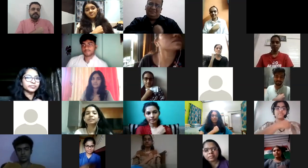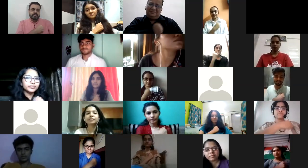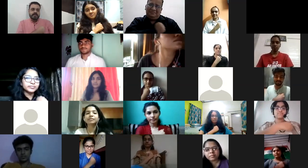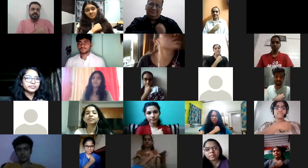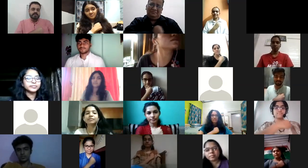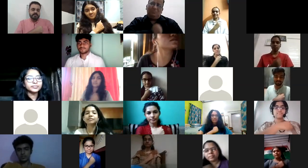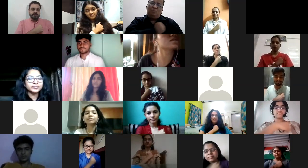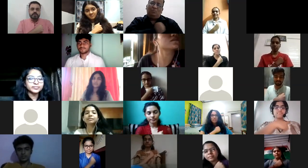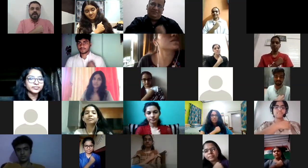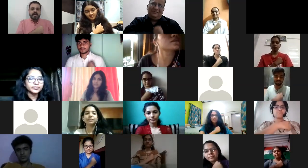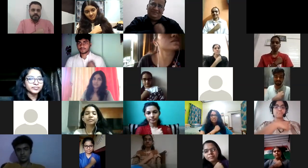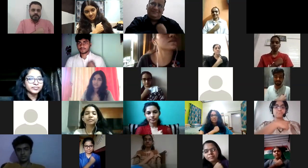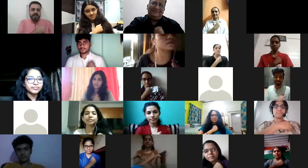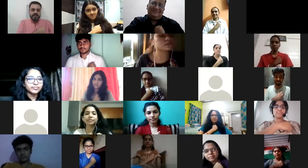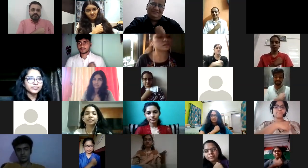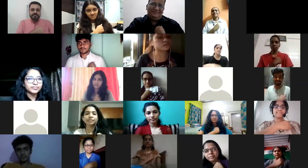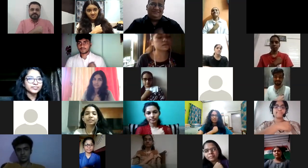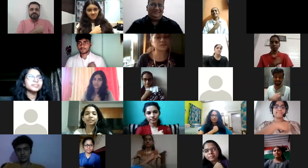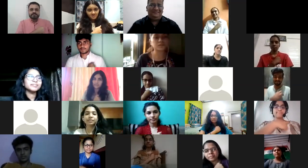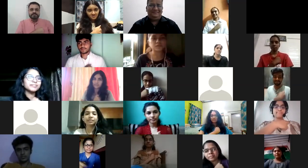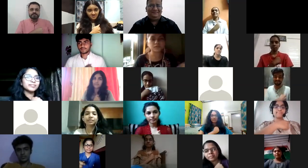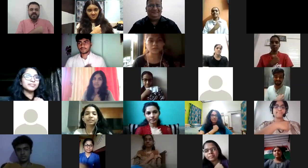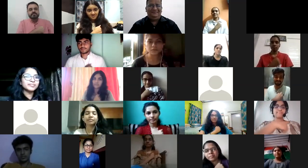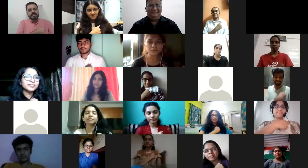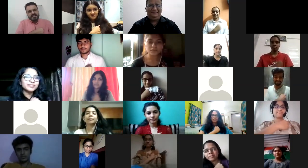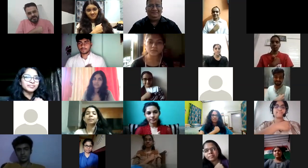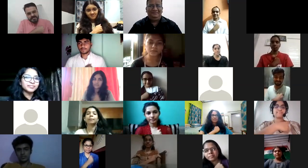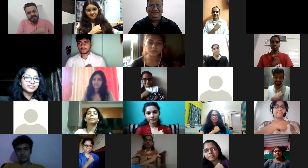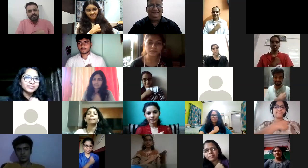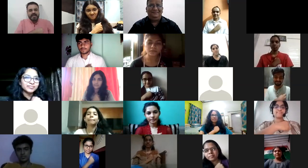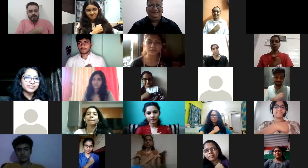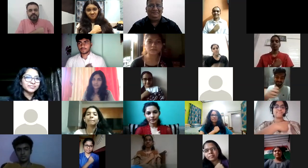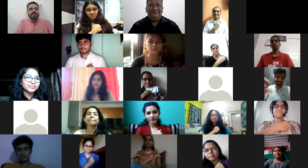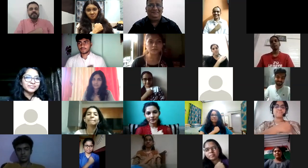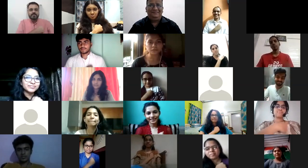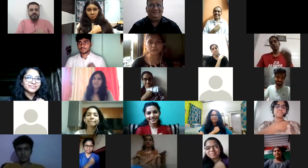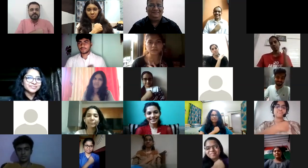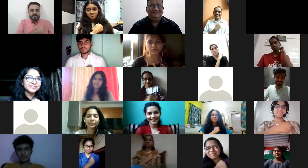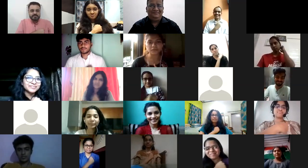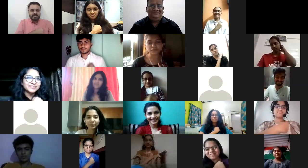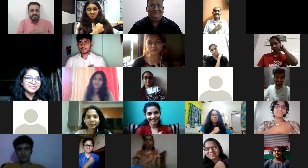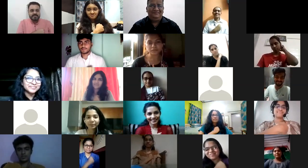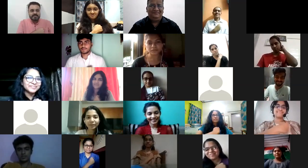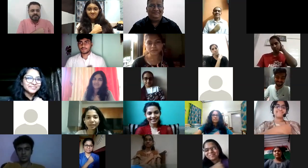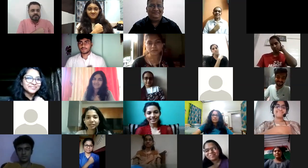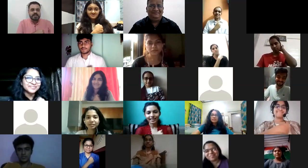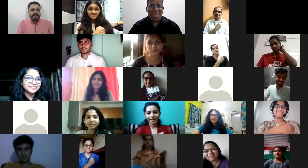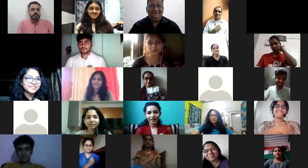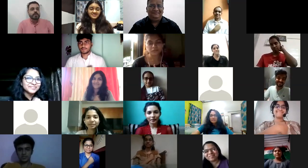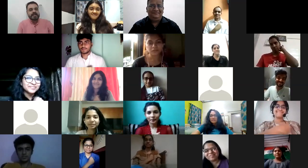and because your heart is on the left, and with that expression that you are actually feeling sorry about something. Okay, now don't tell that